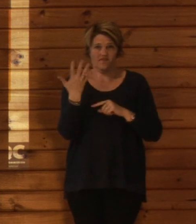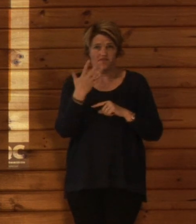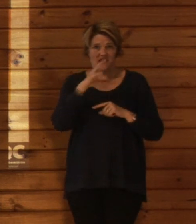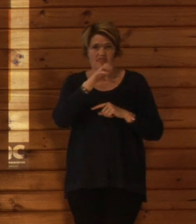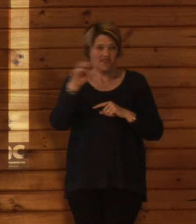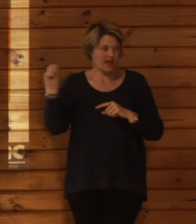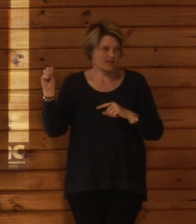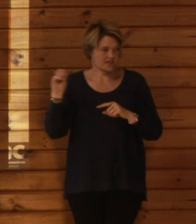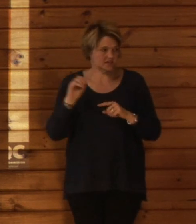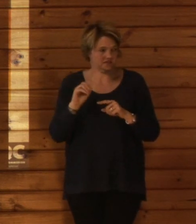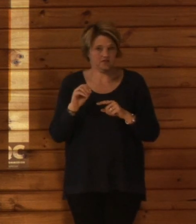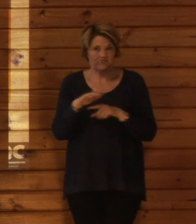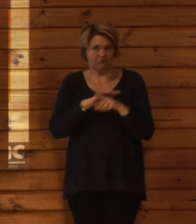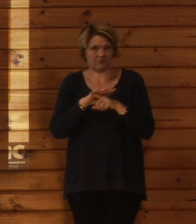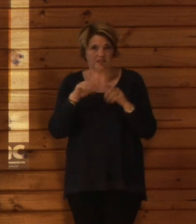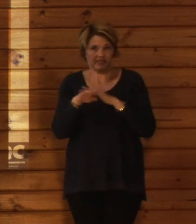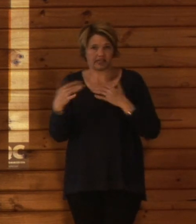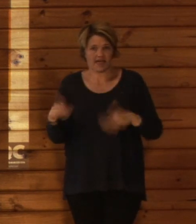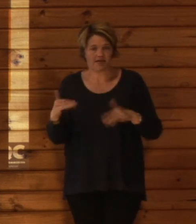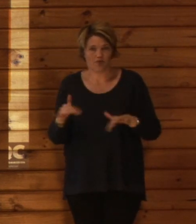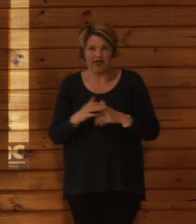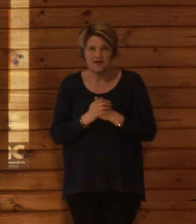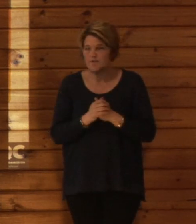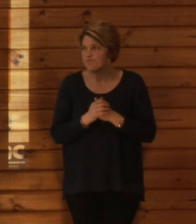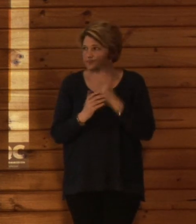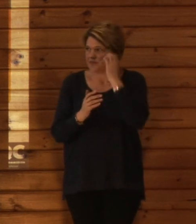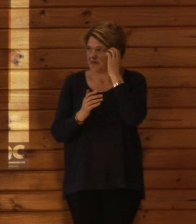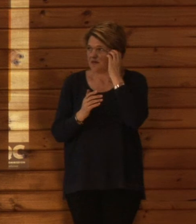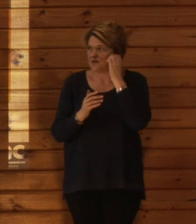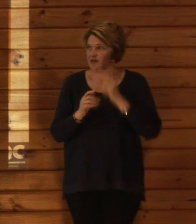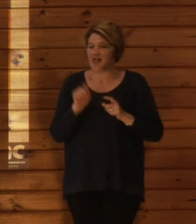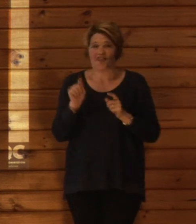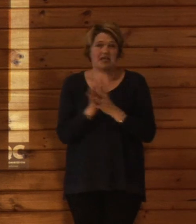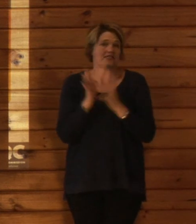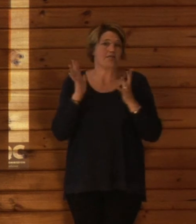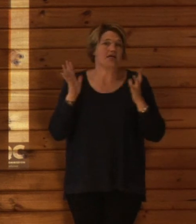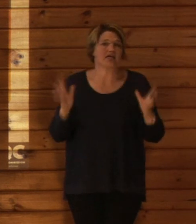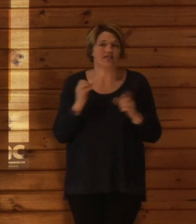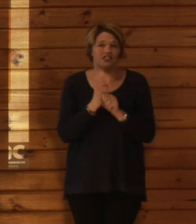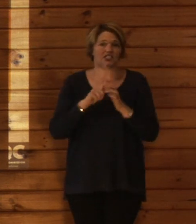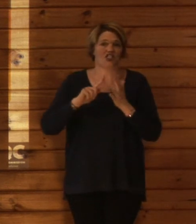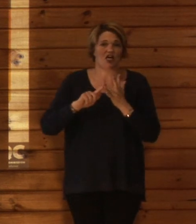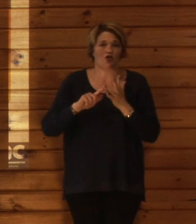It's almost ridiculous, in fact. That's the biggest geotechnical investigation program ever undertaken anywhere.